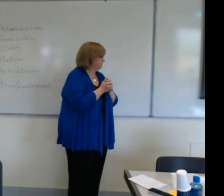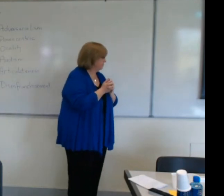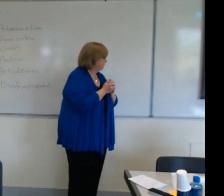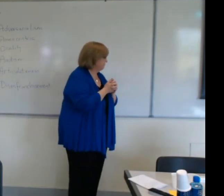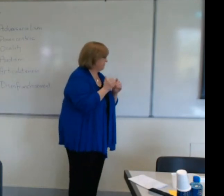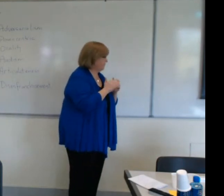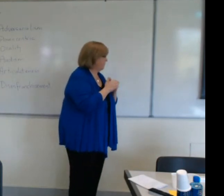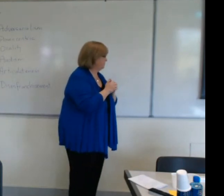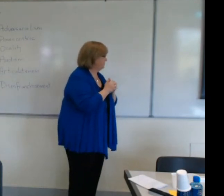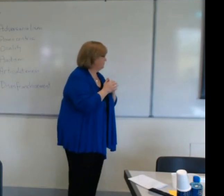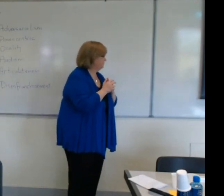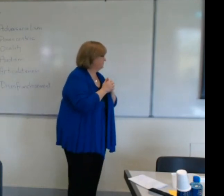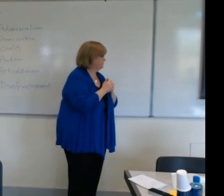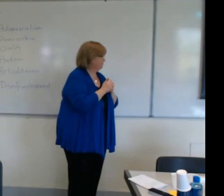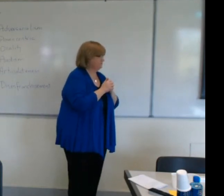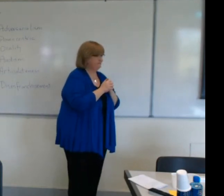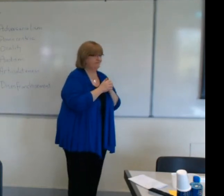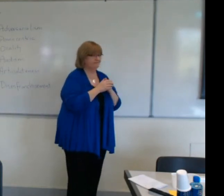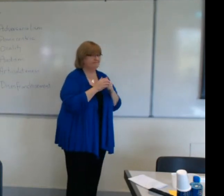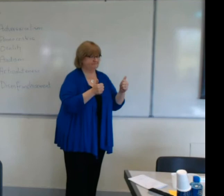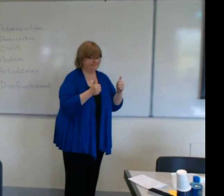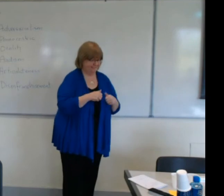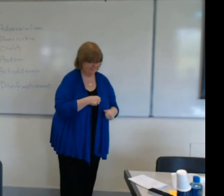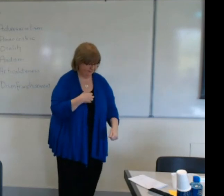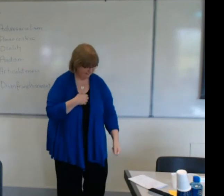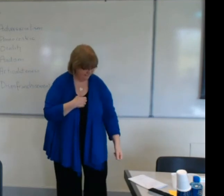Okay, I think that's it for now, Lorraine, yeah? Okay.